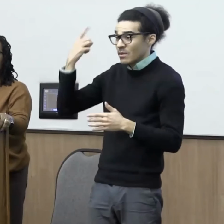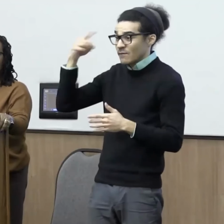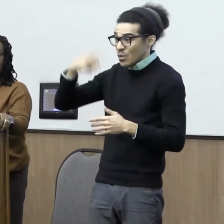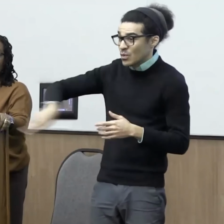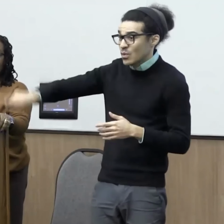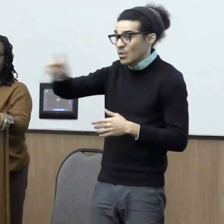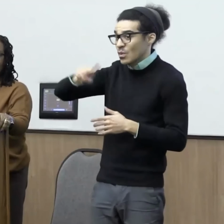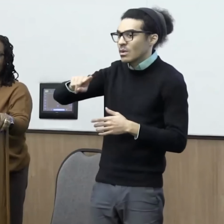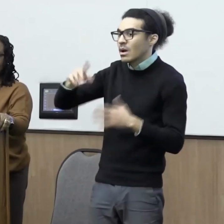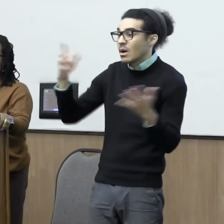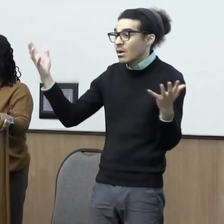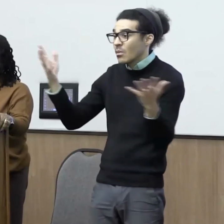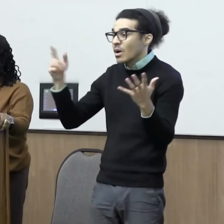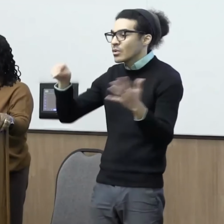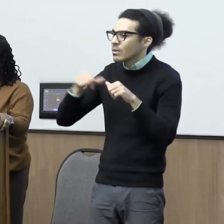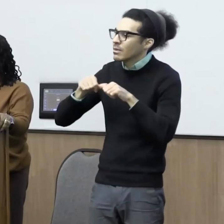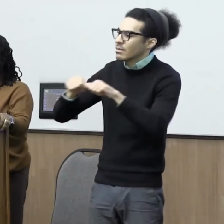you continue.